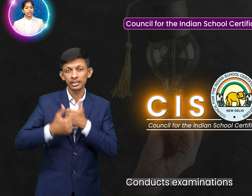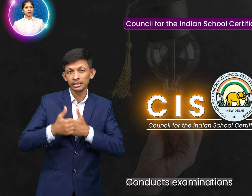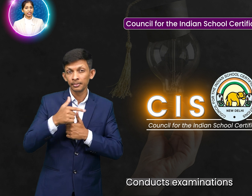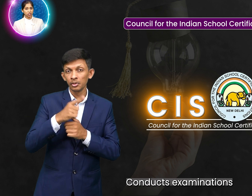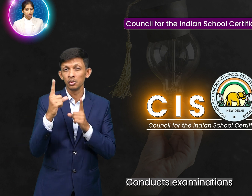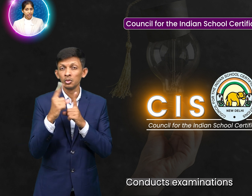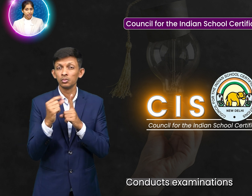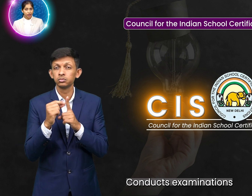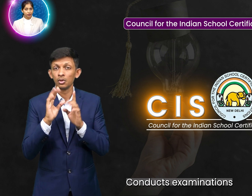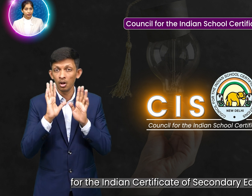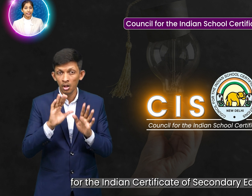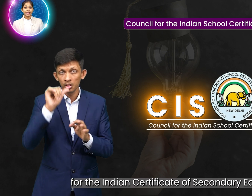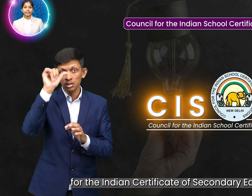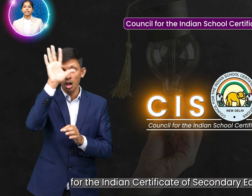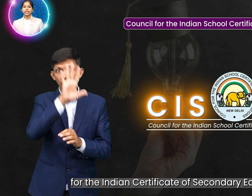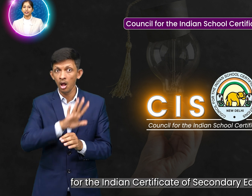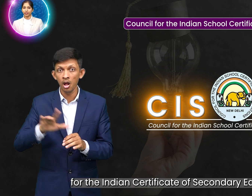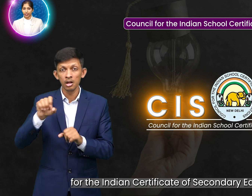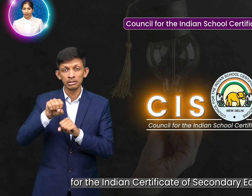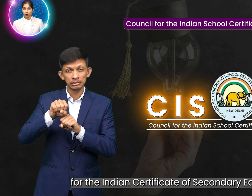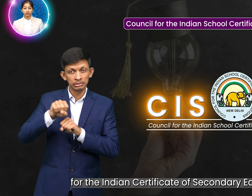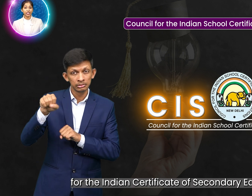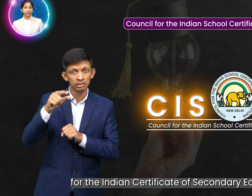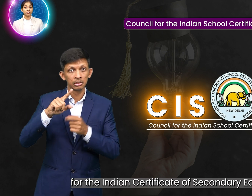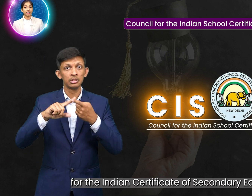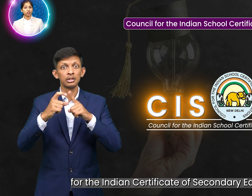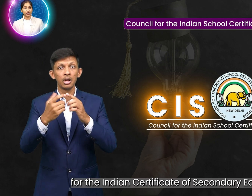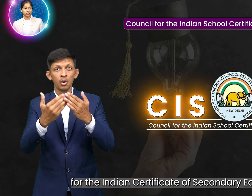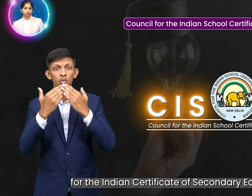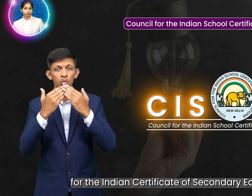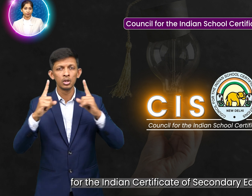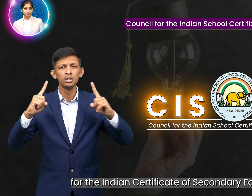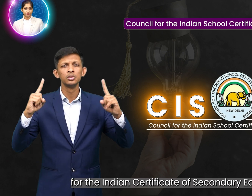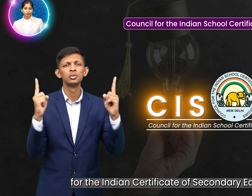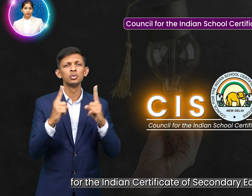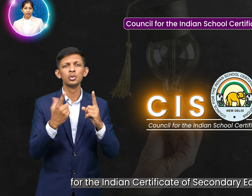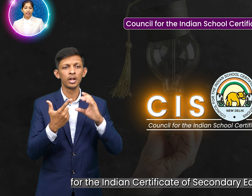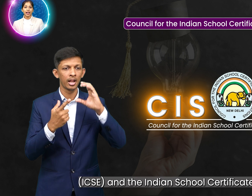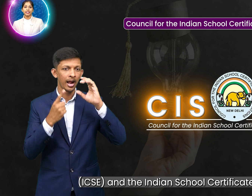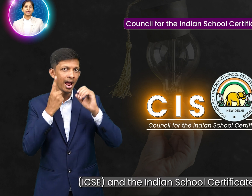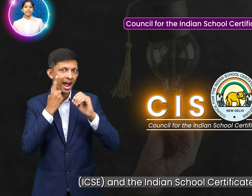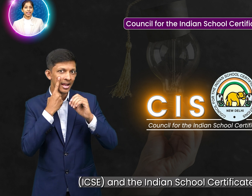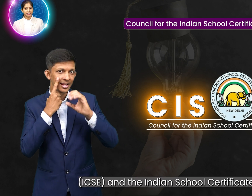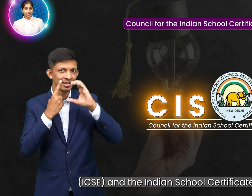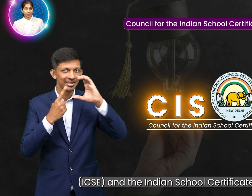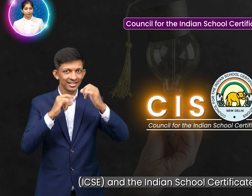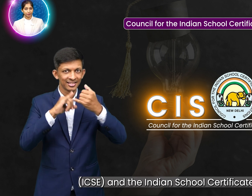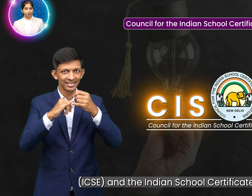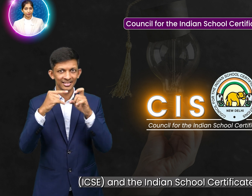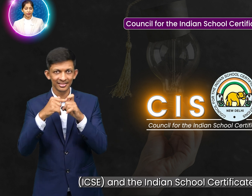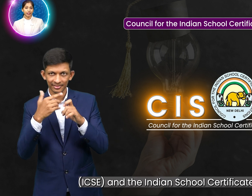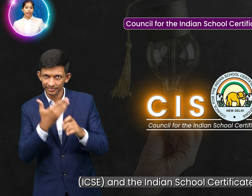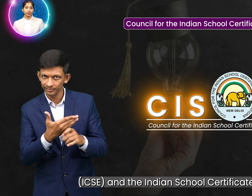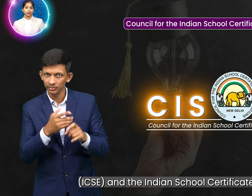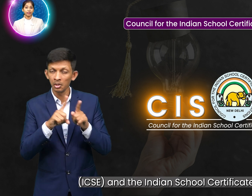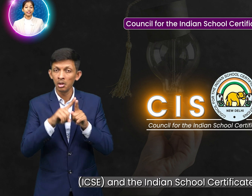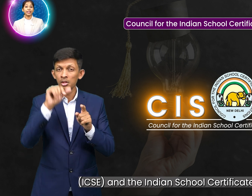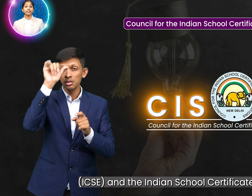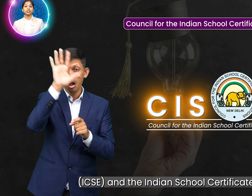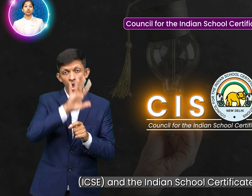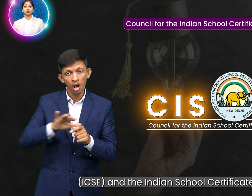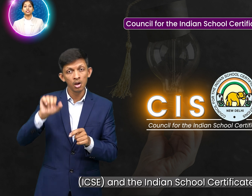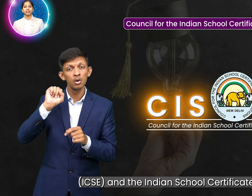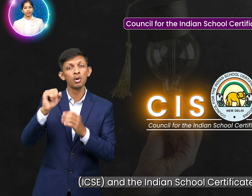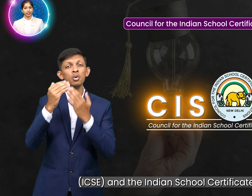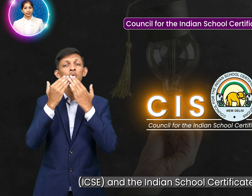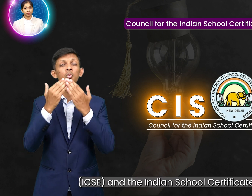conducts examinations for the Indian Certificate of Secondary Education, ICSE, and the